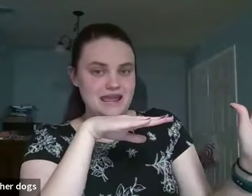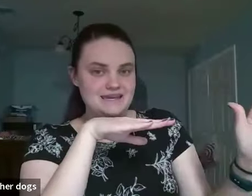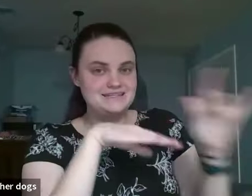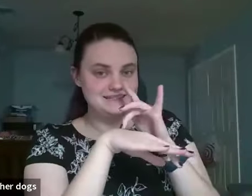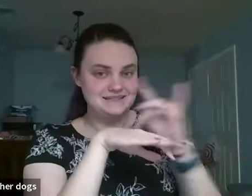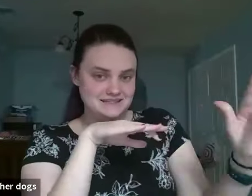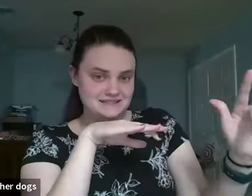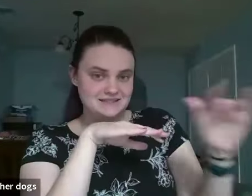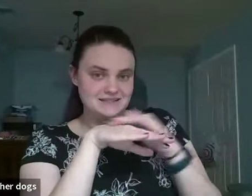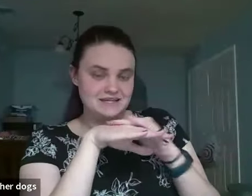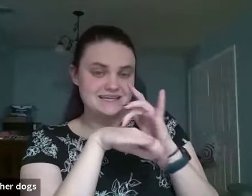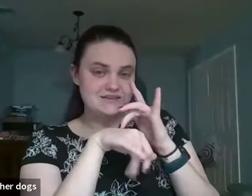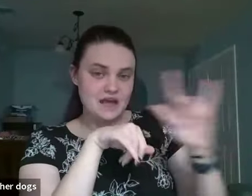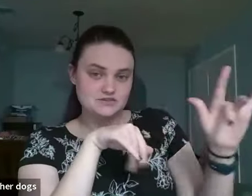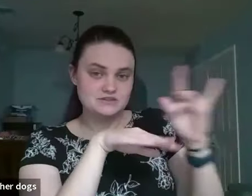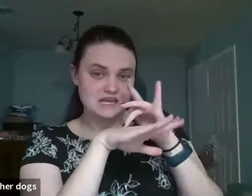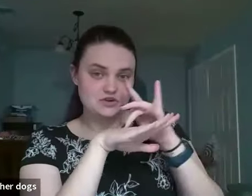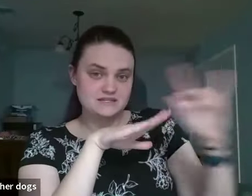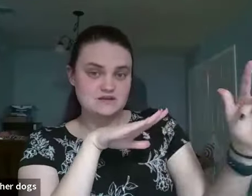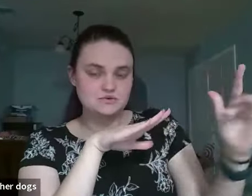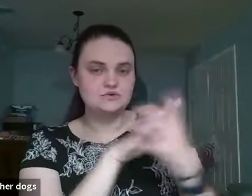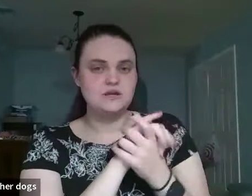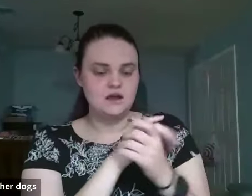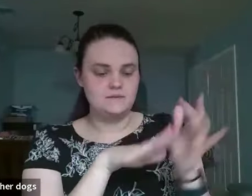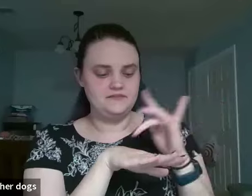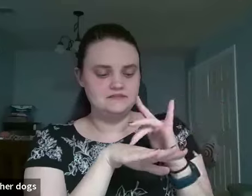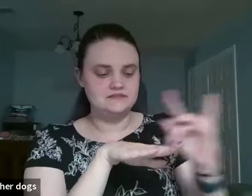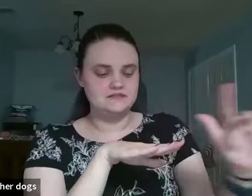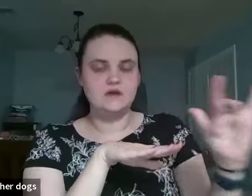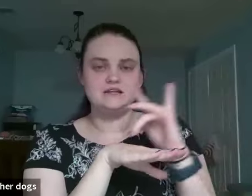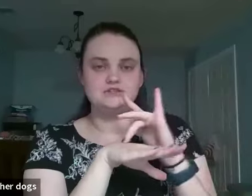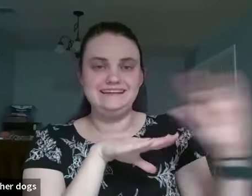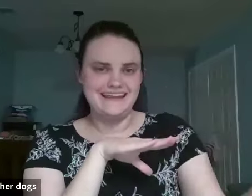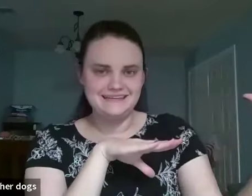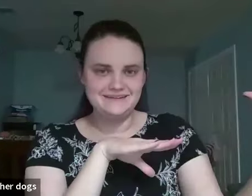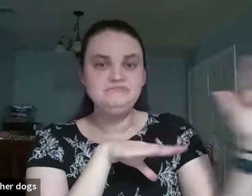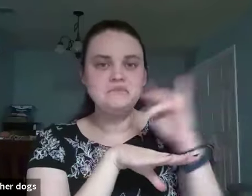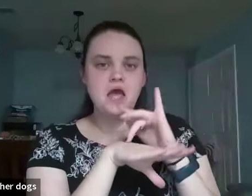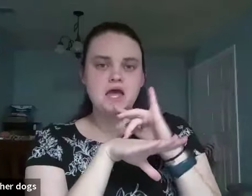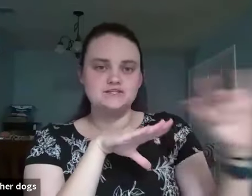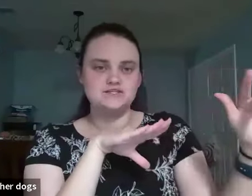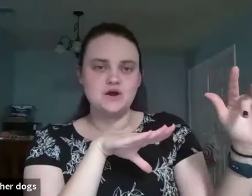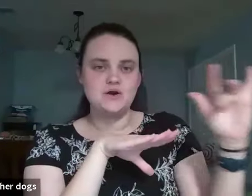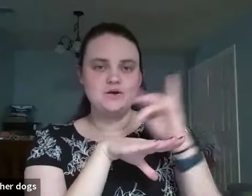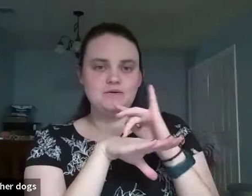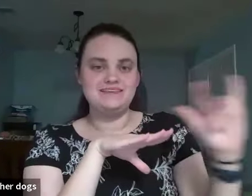your hand and say that, trying to say rude, this is actually naked. So